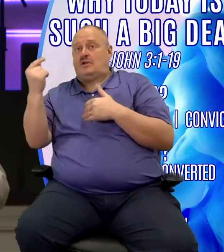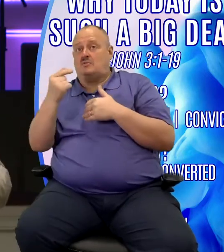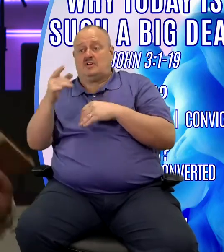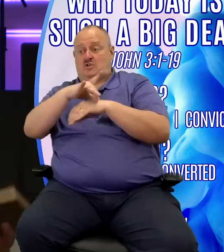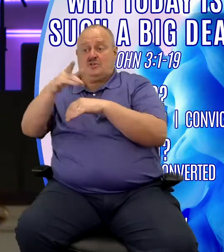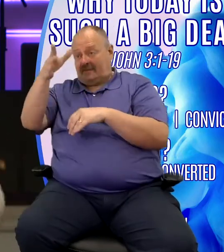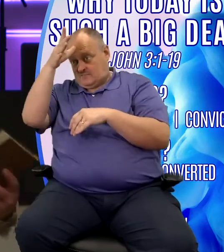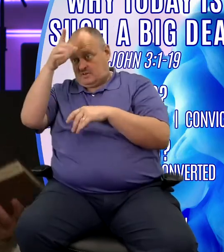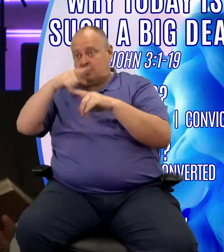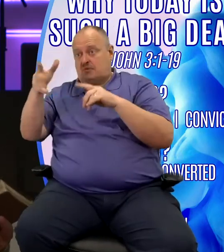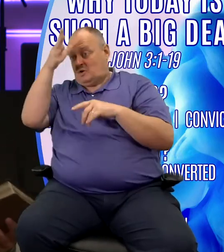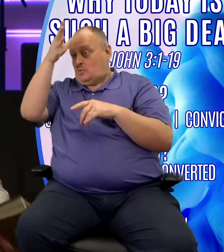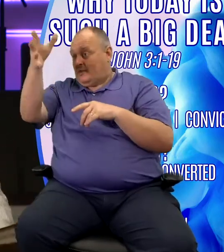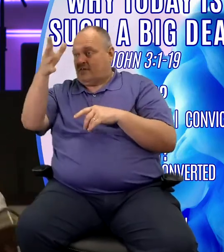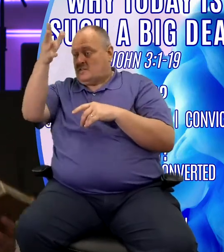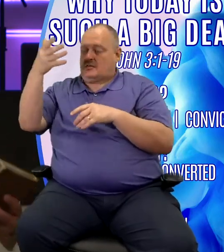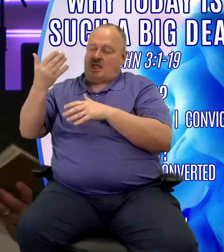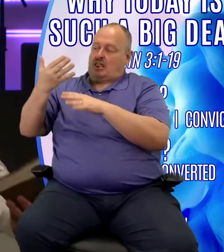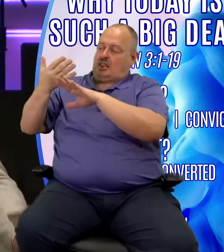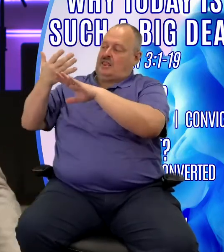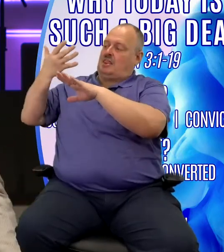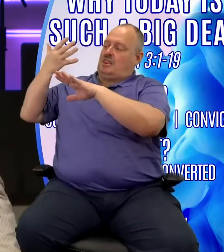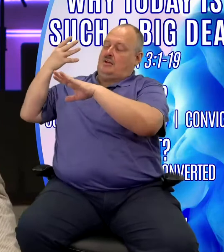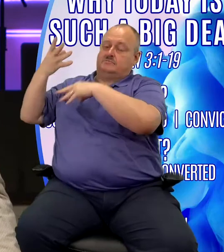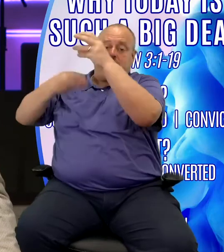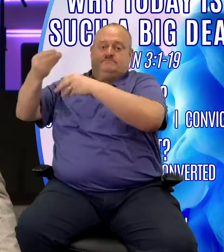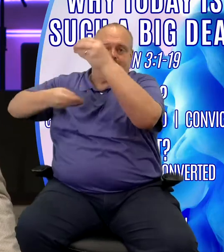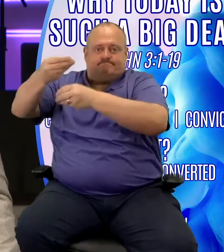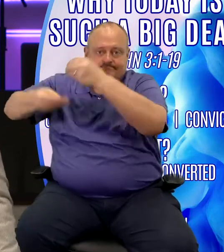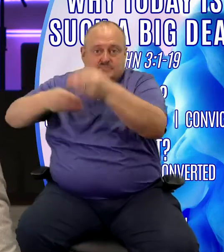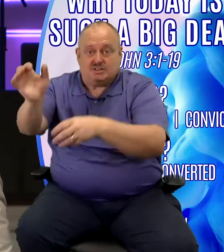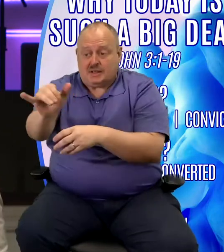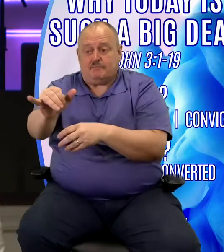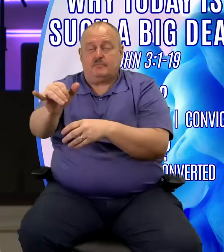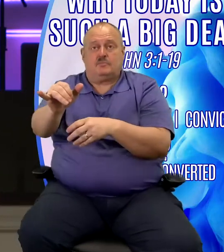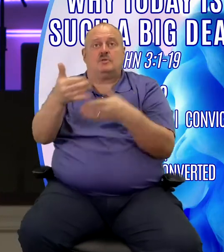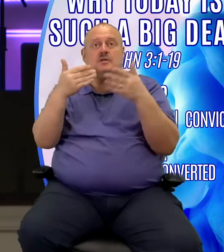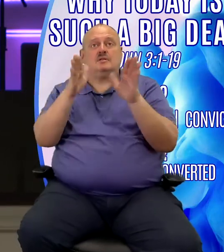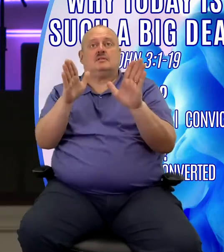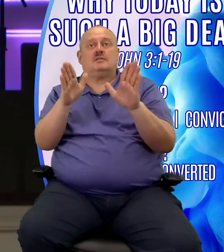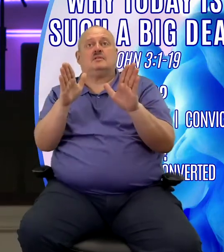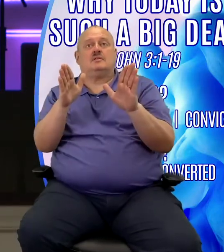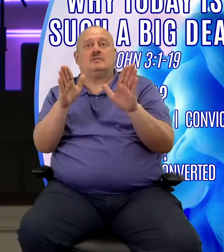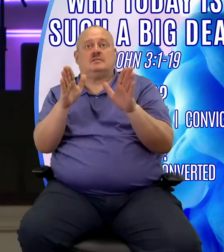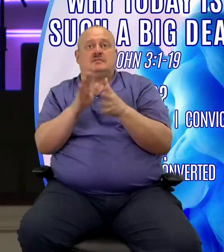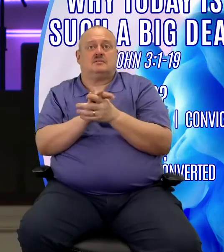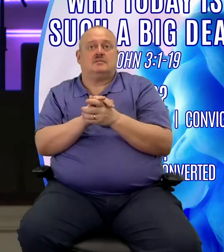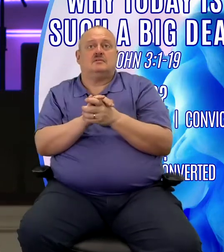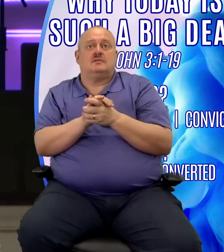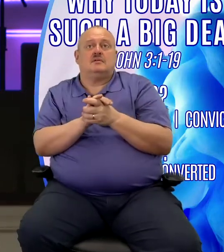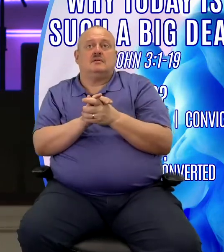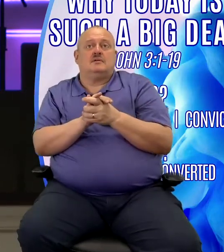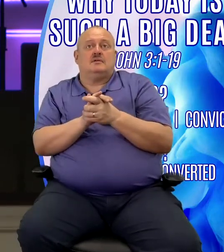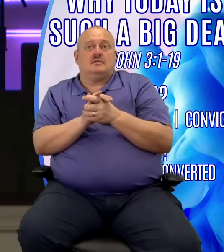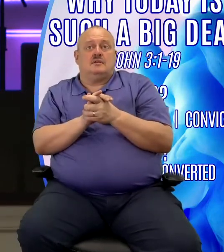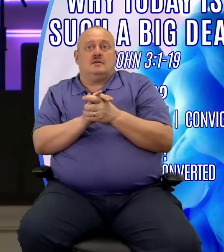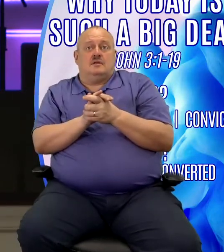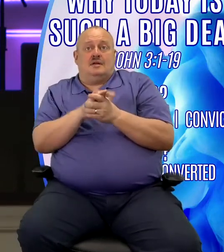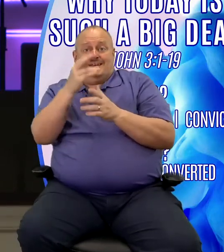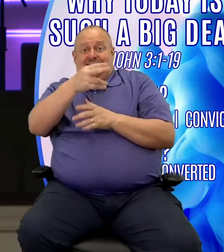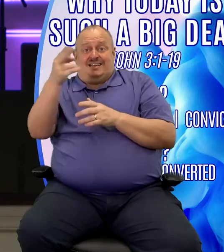his grandfather and such would have continued the tradition. If you'll allow me just to kind of do a little bit of a sidebar here.